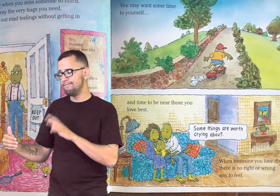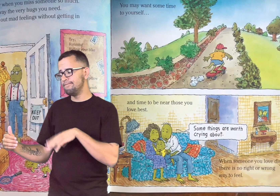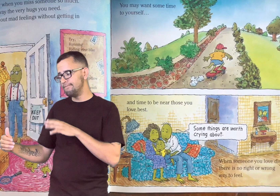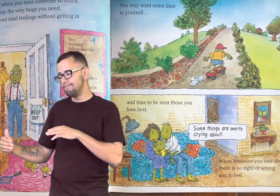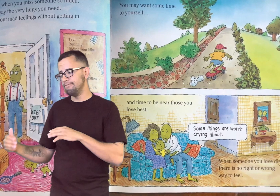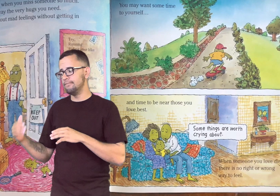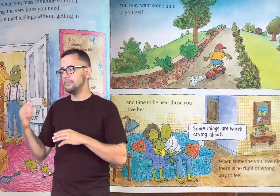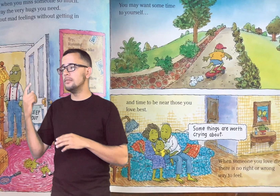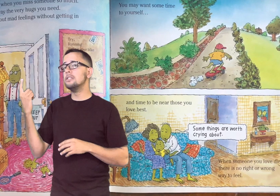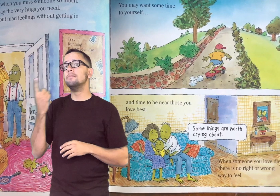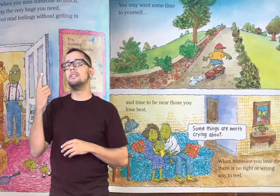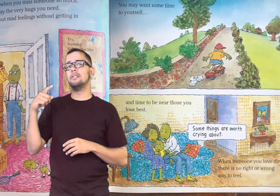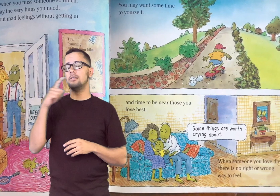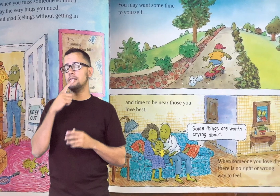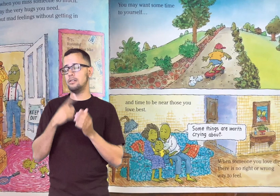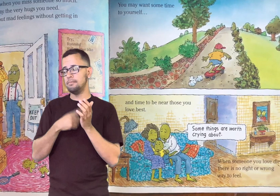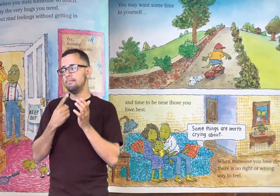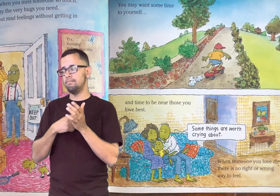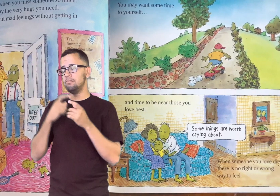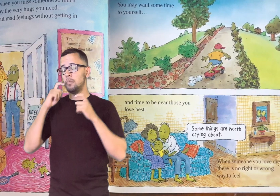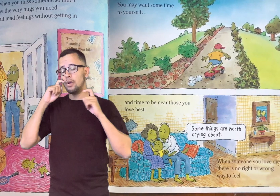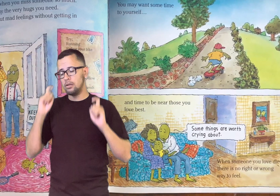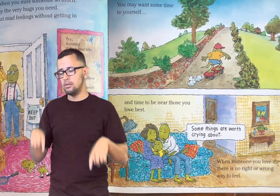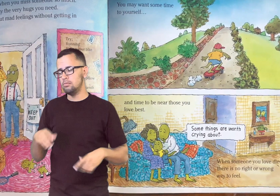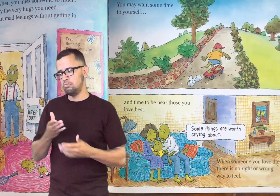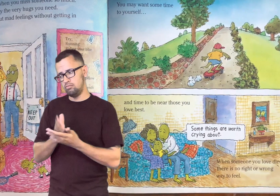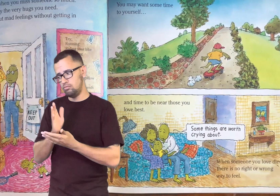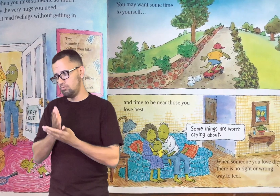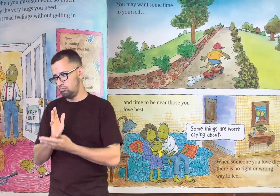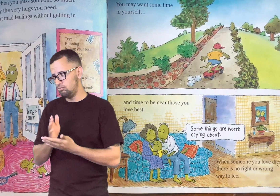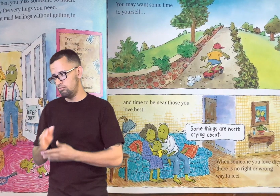Some things are worth crying about.